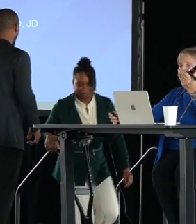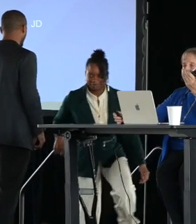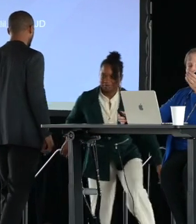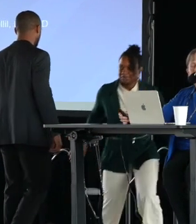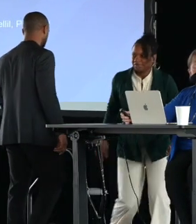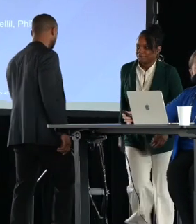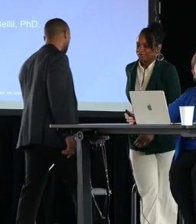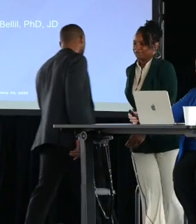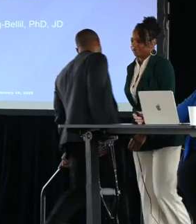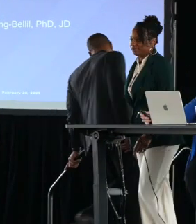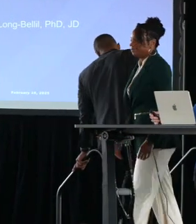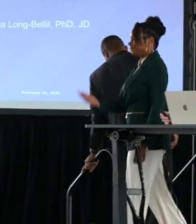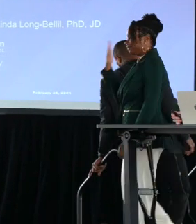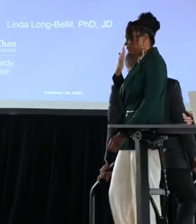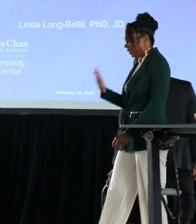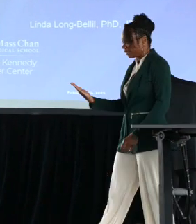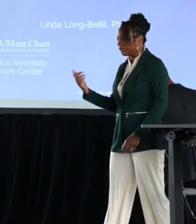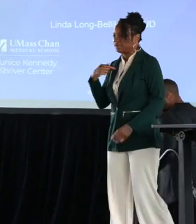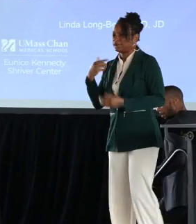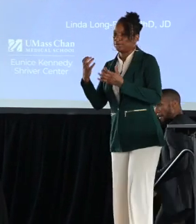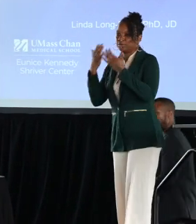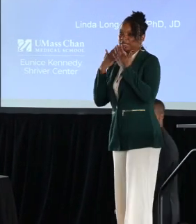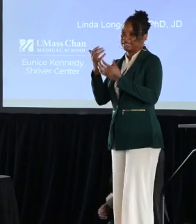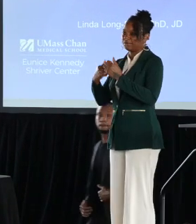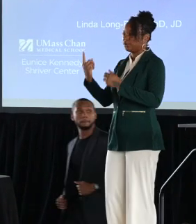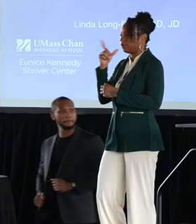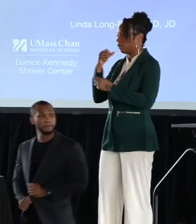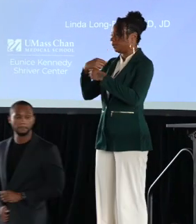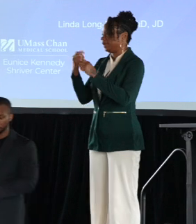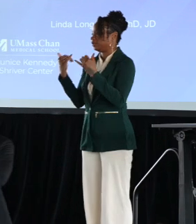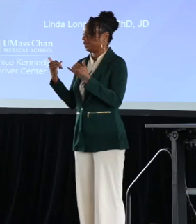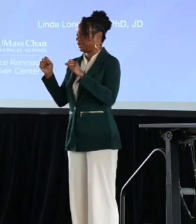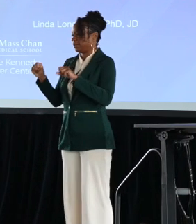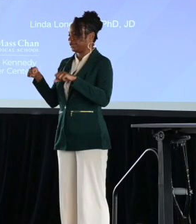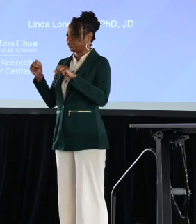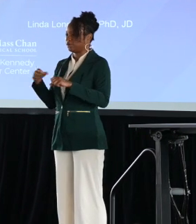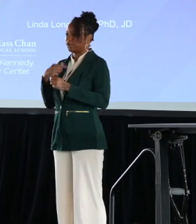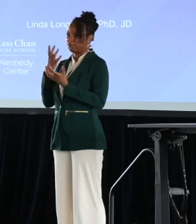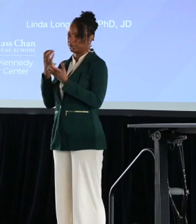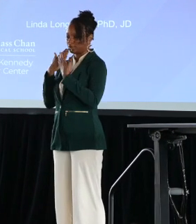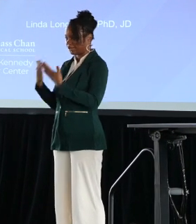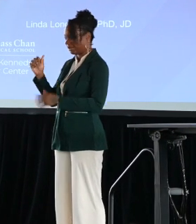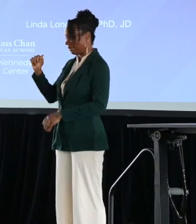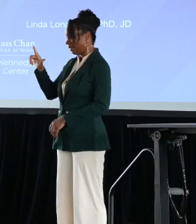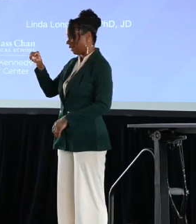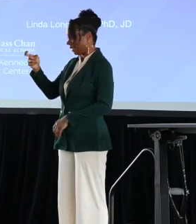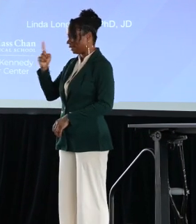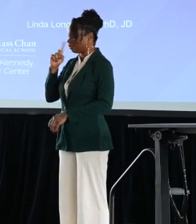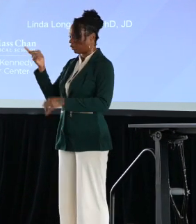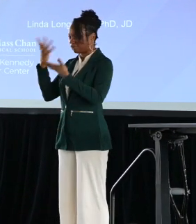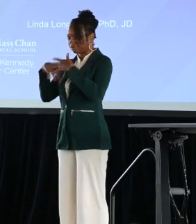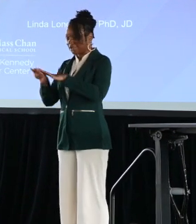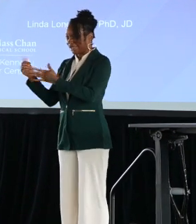And I want to thank everybody who made today possible. I want to thank Alex for making so many arrangements and